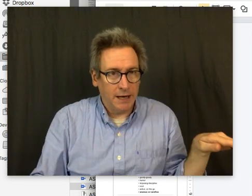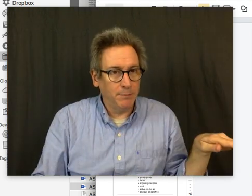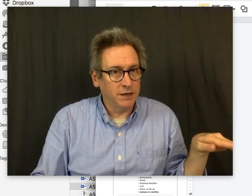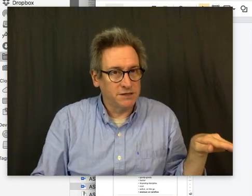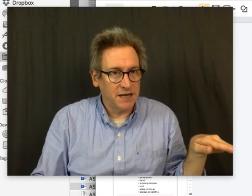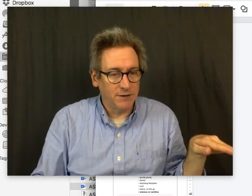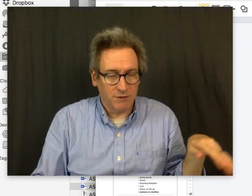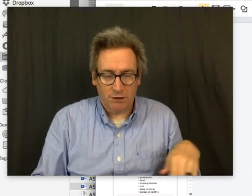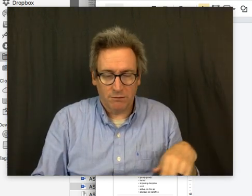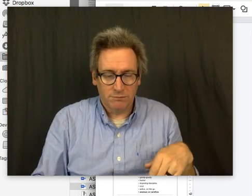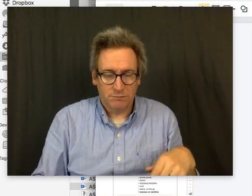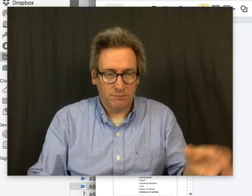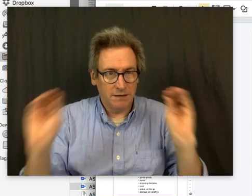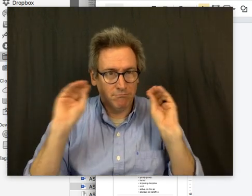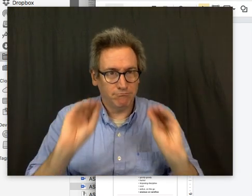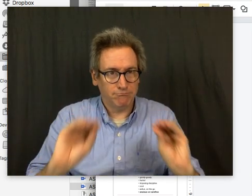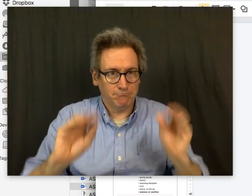going to make any political statement right here.